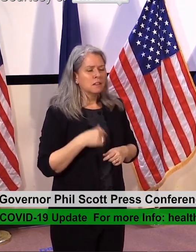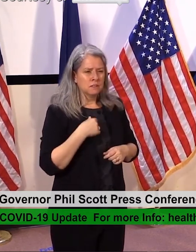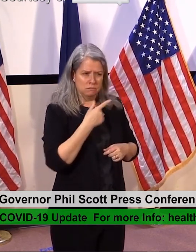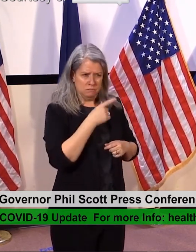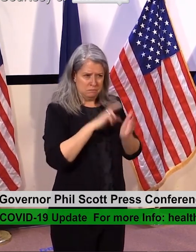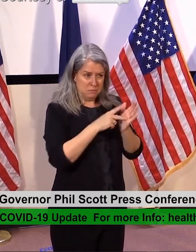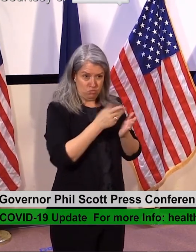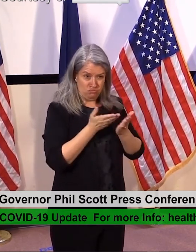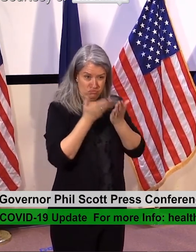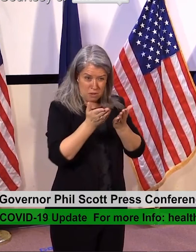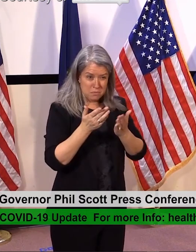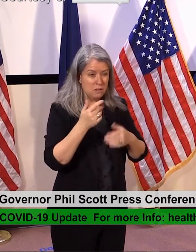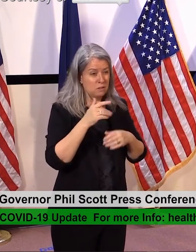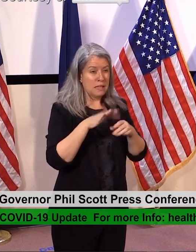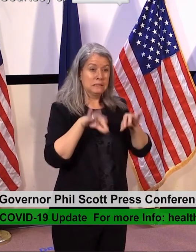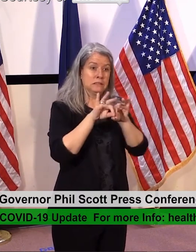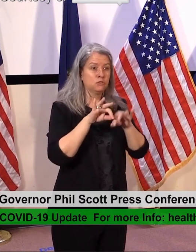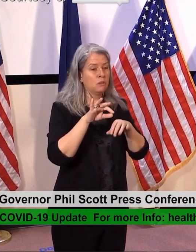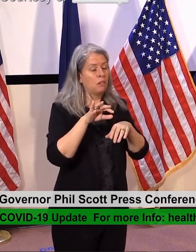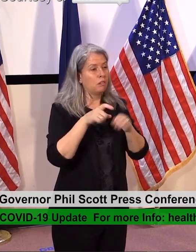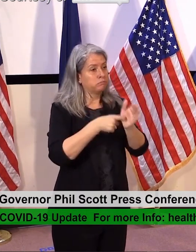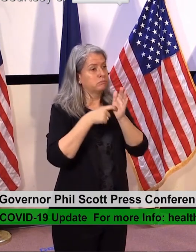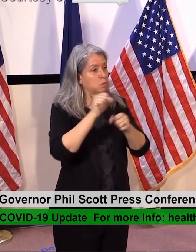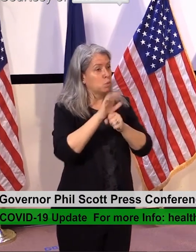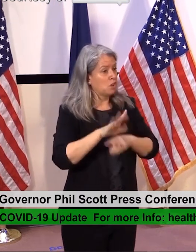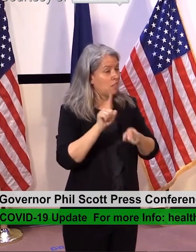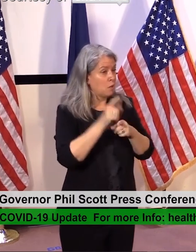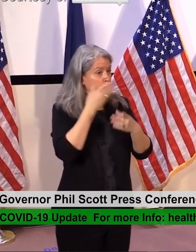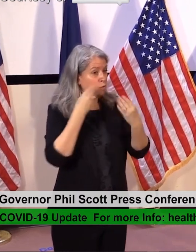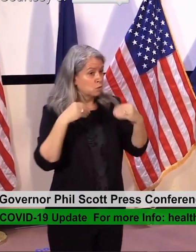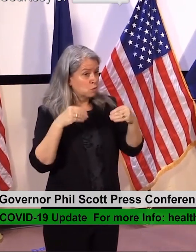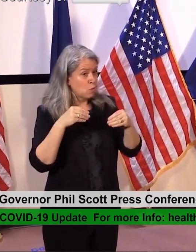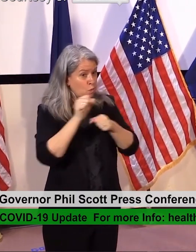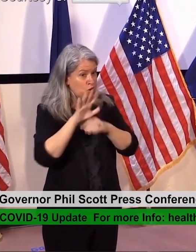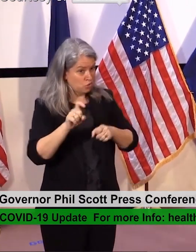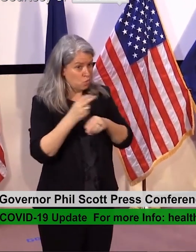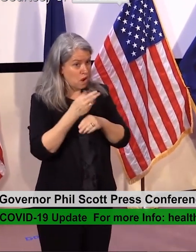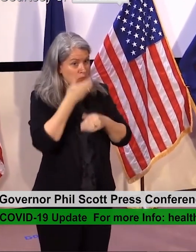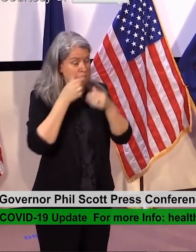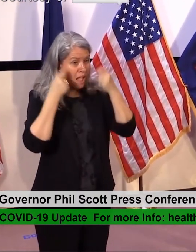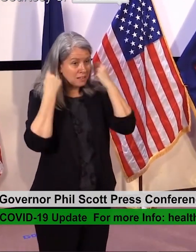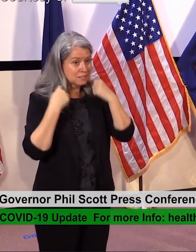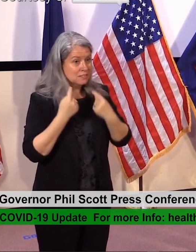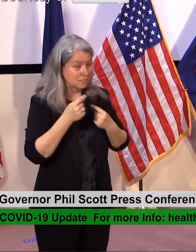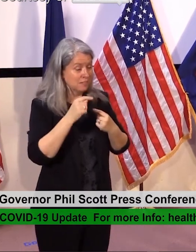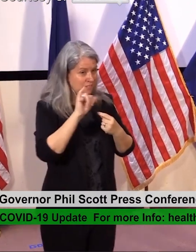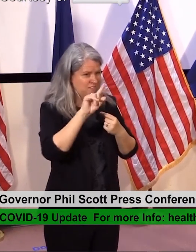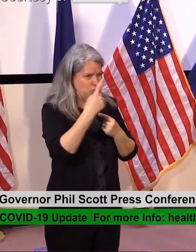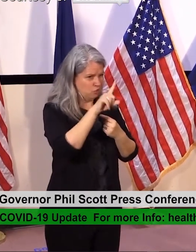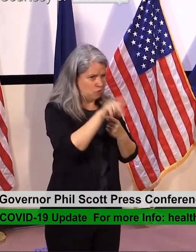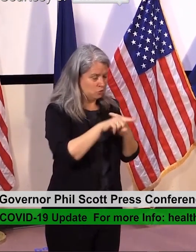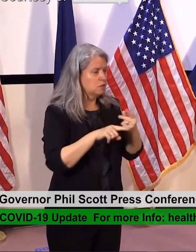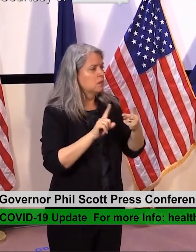as grocery store clerks, wear masks at work? And then I'm doing a twofer here. Do you also